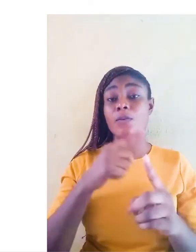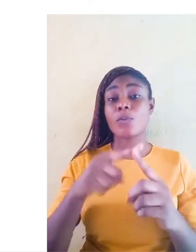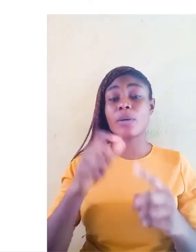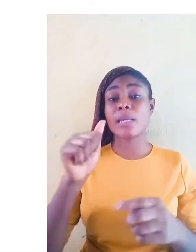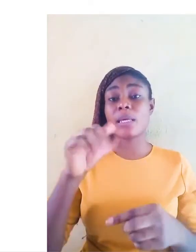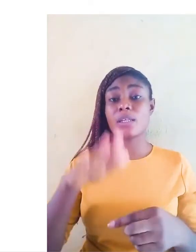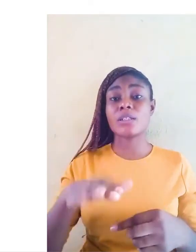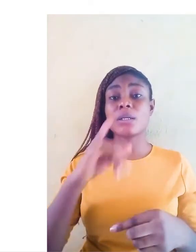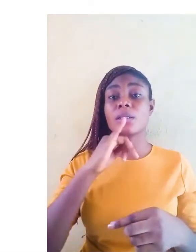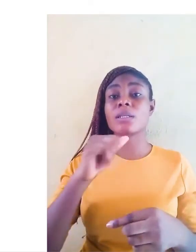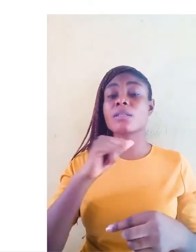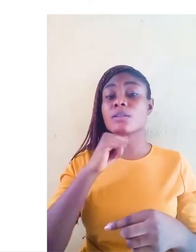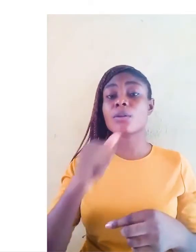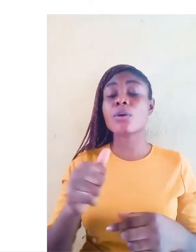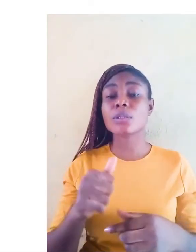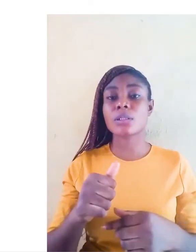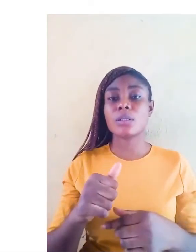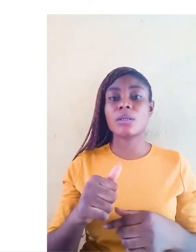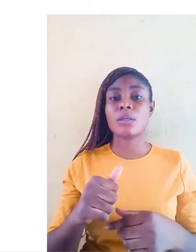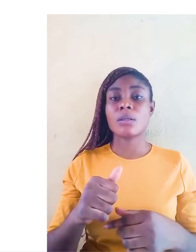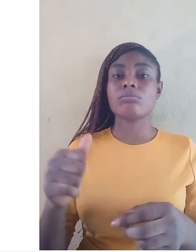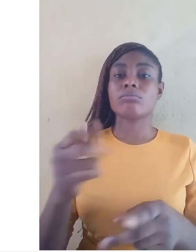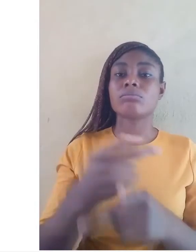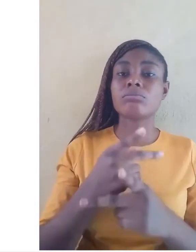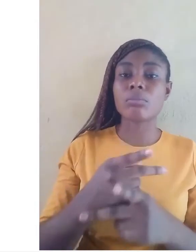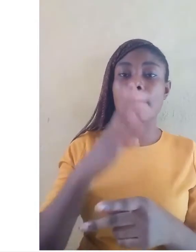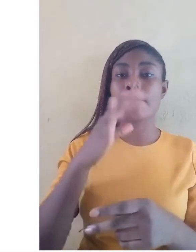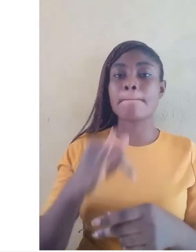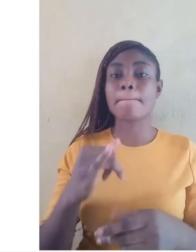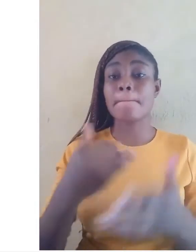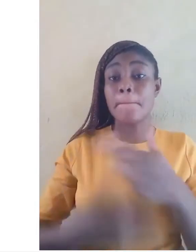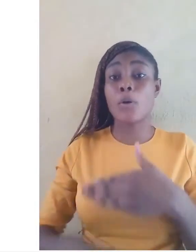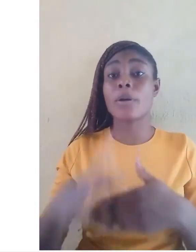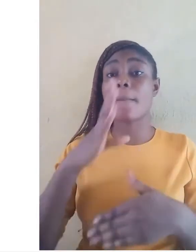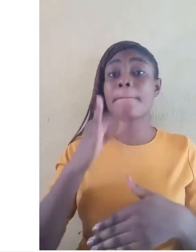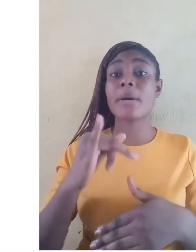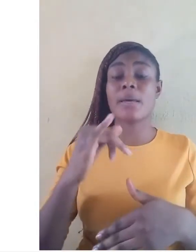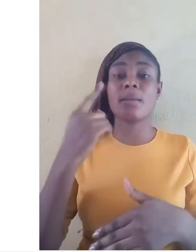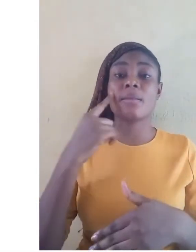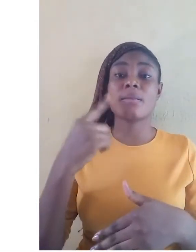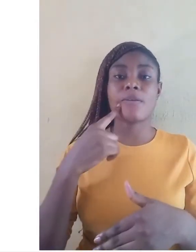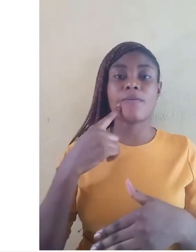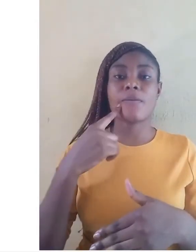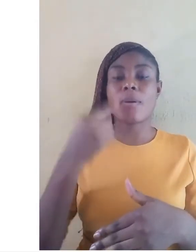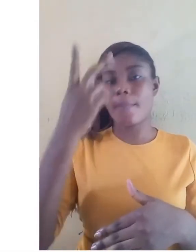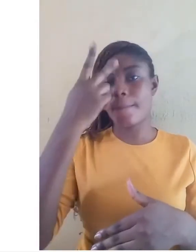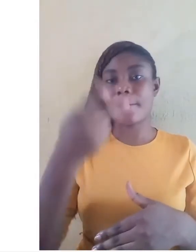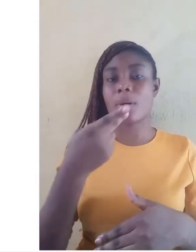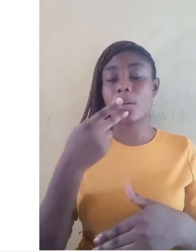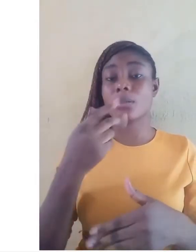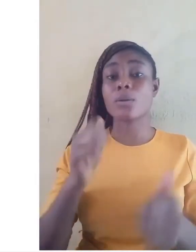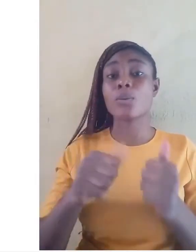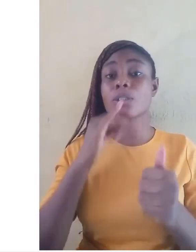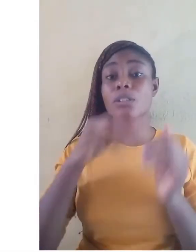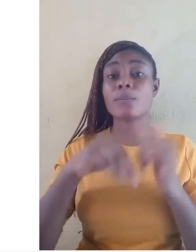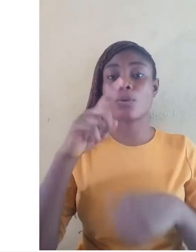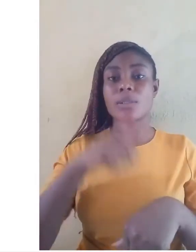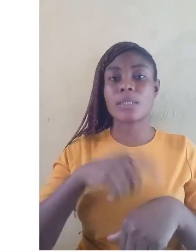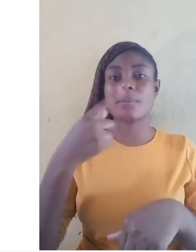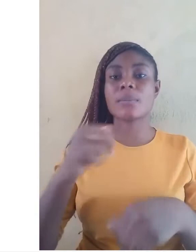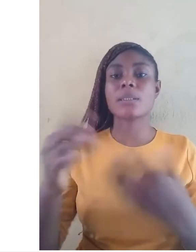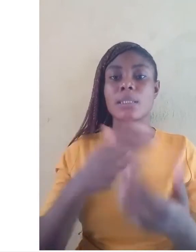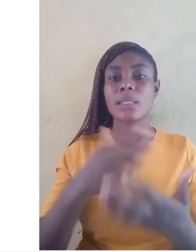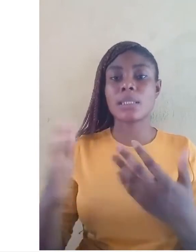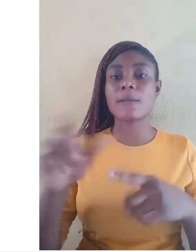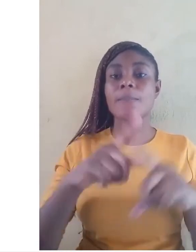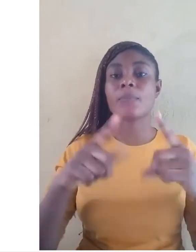is not born by deaf parents, which is most times the case.